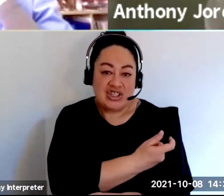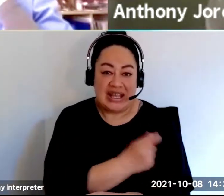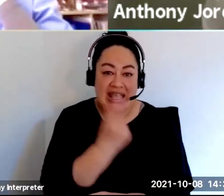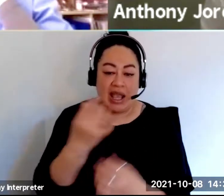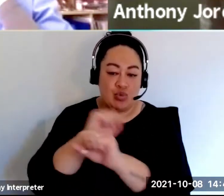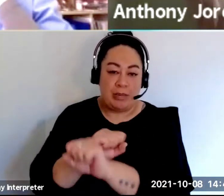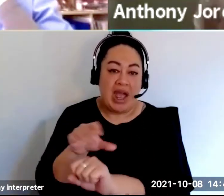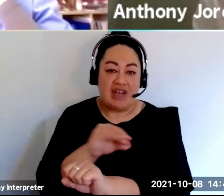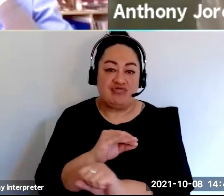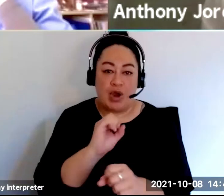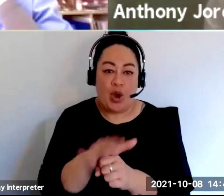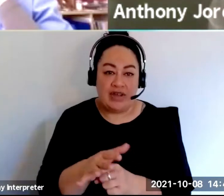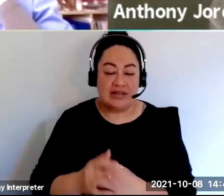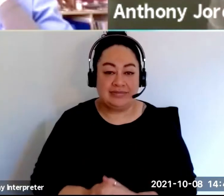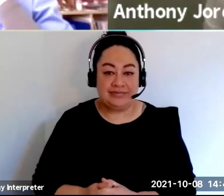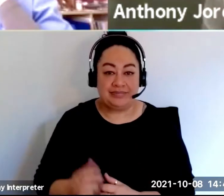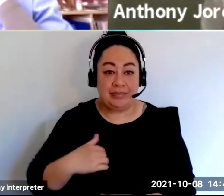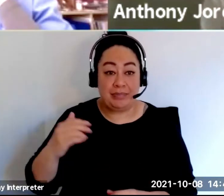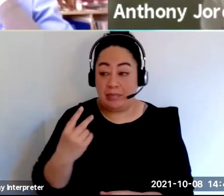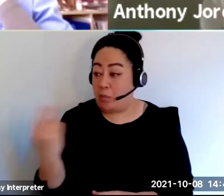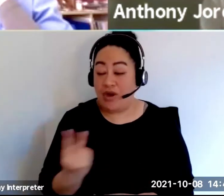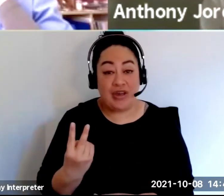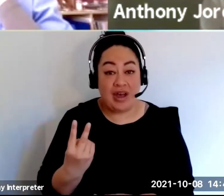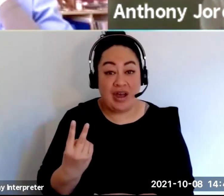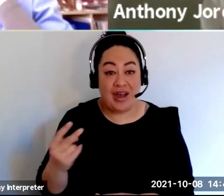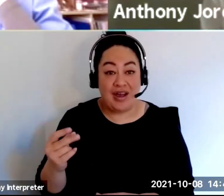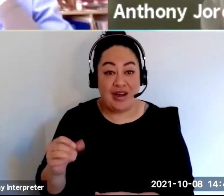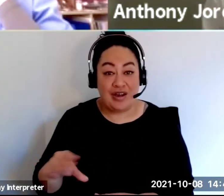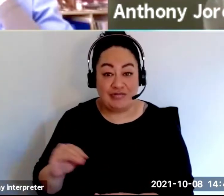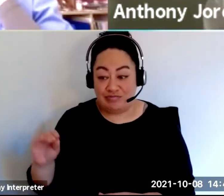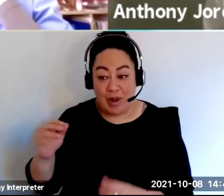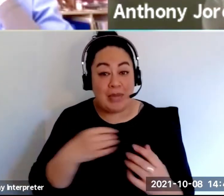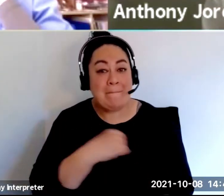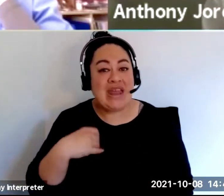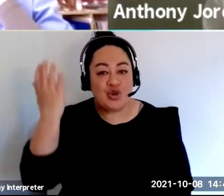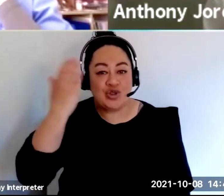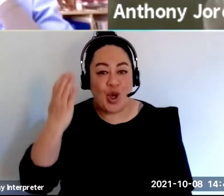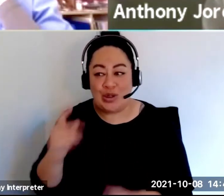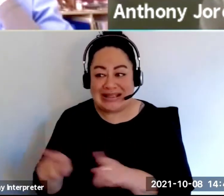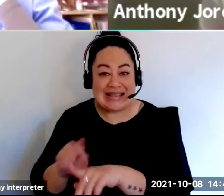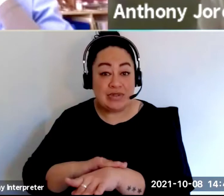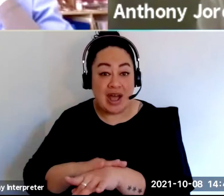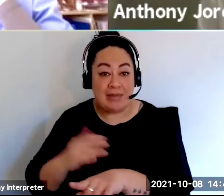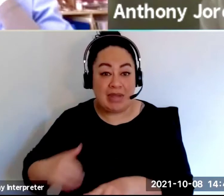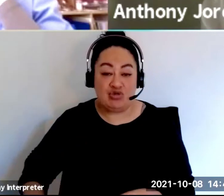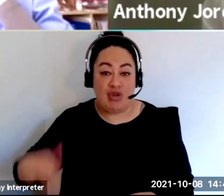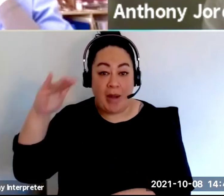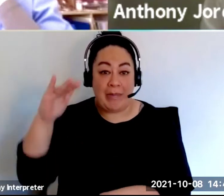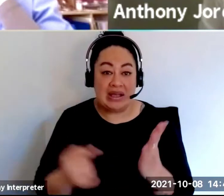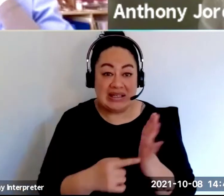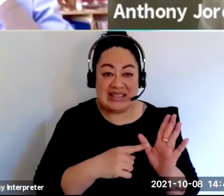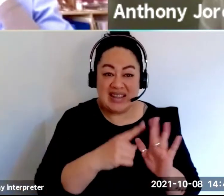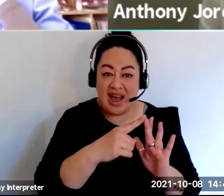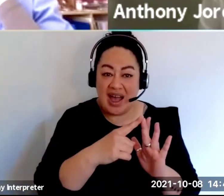I went to medical school with Lily. I'm from Ngāti Wai. I grew up in Te Tai Tokiro and went to school